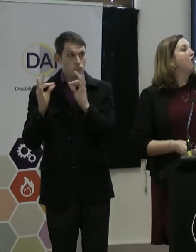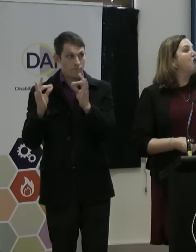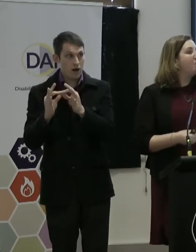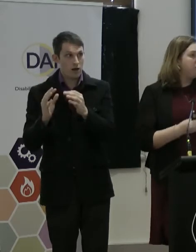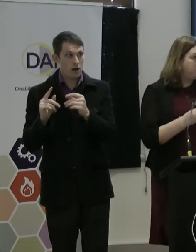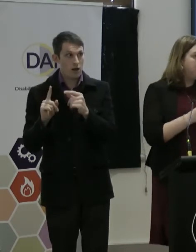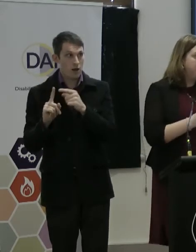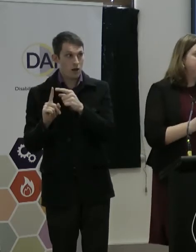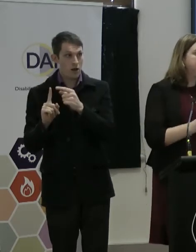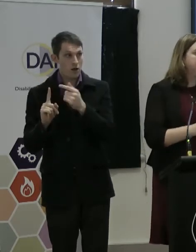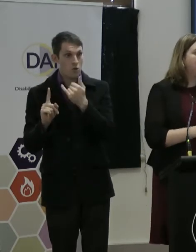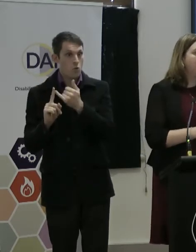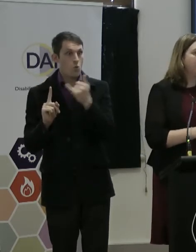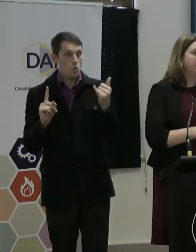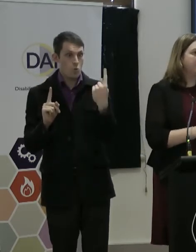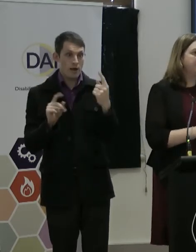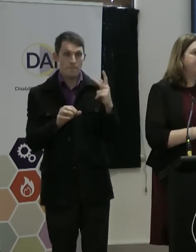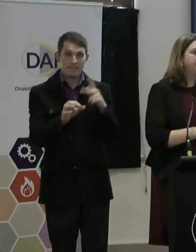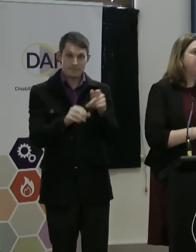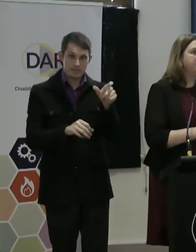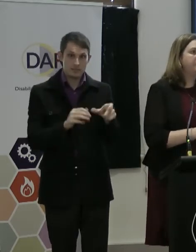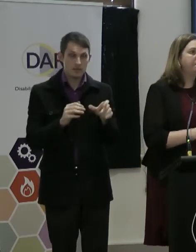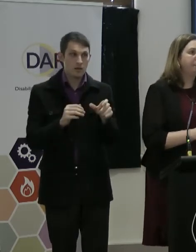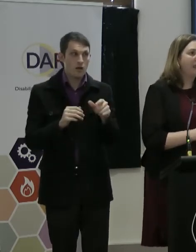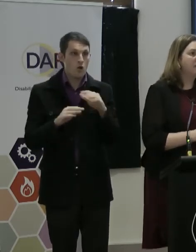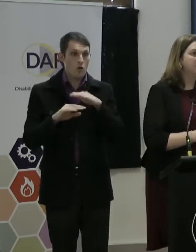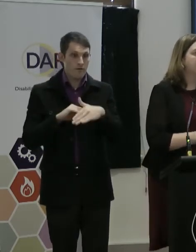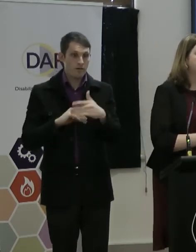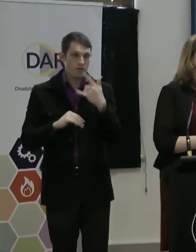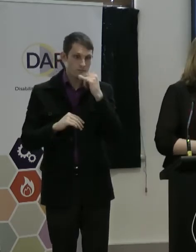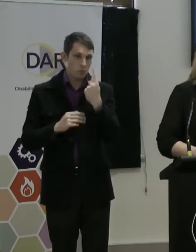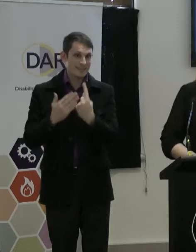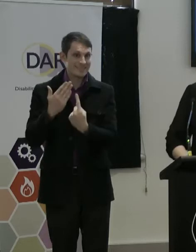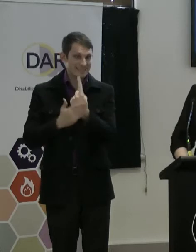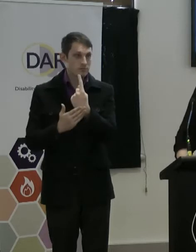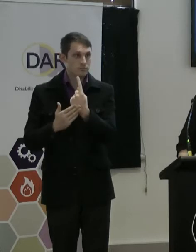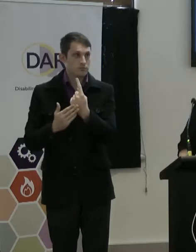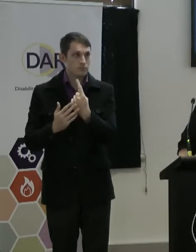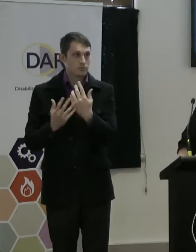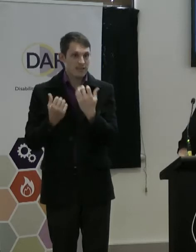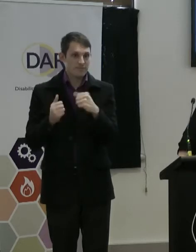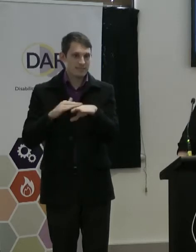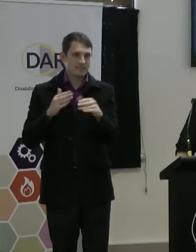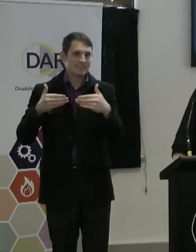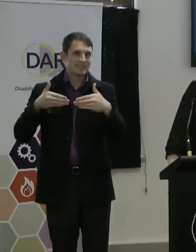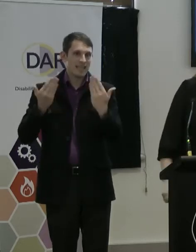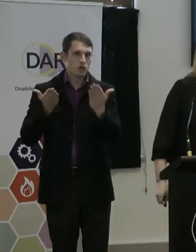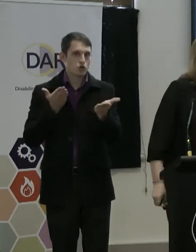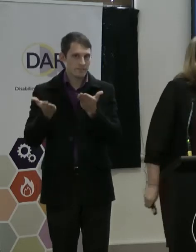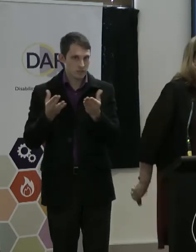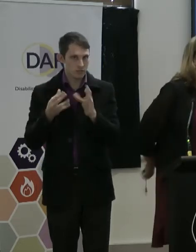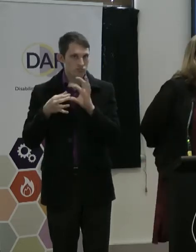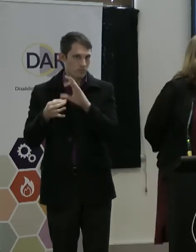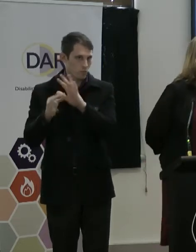a participant and an incident that has occurred at a provider's day service.